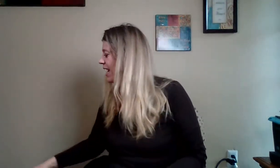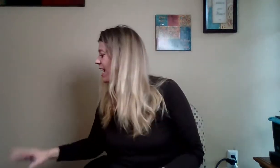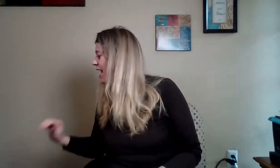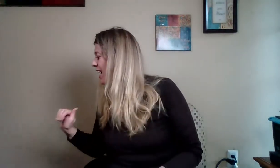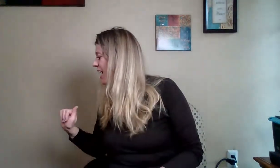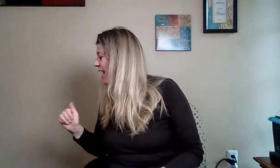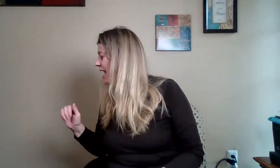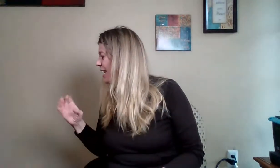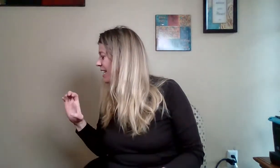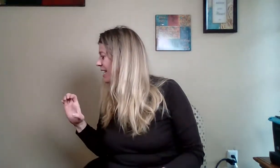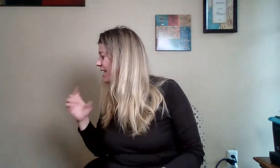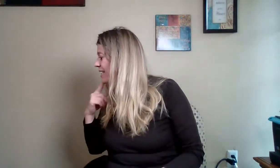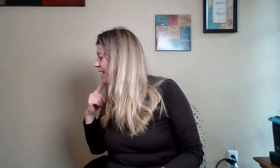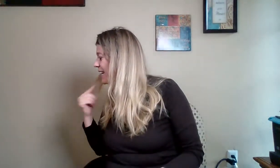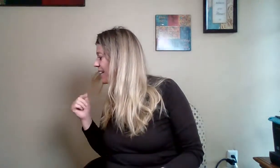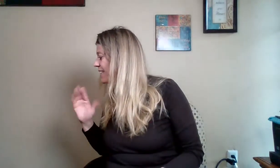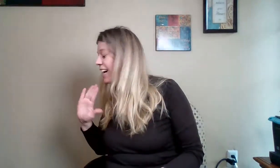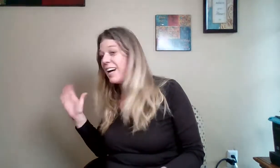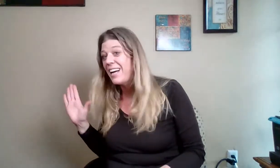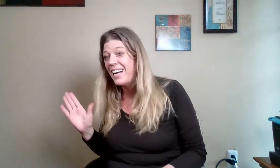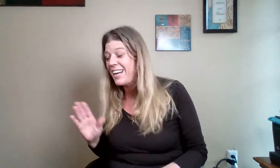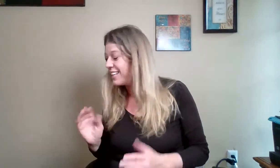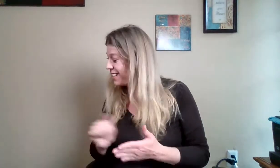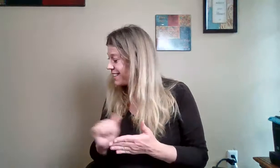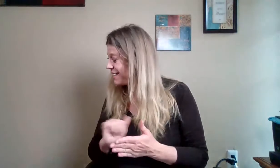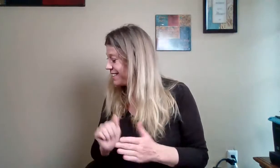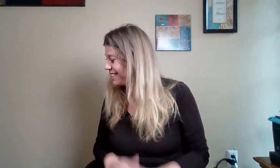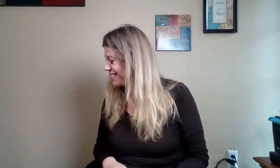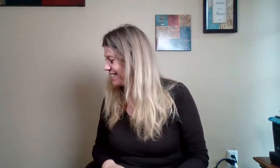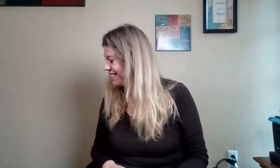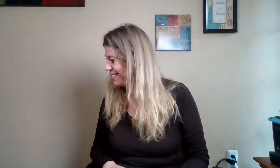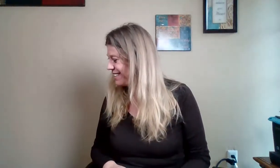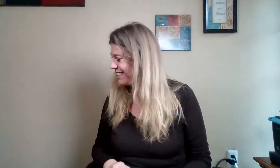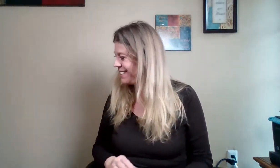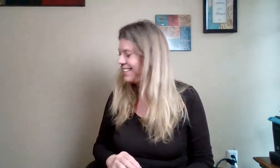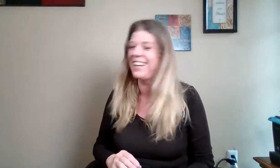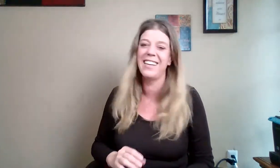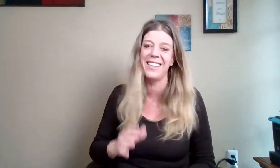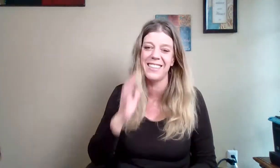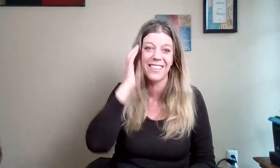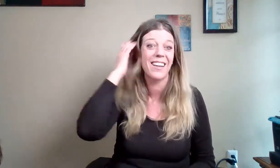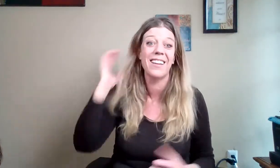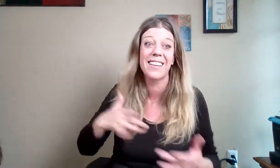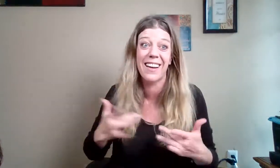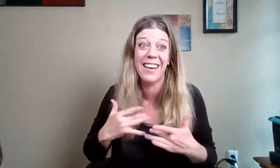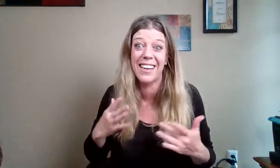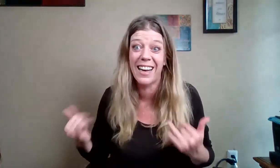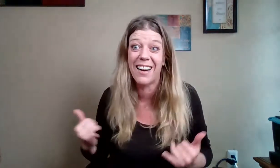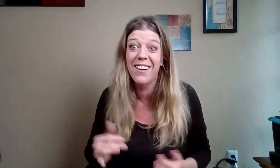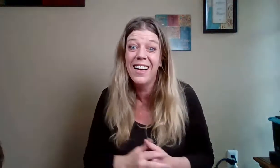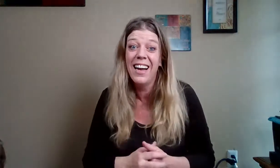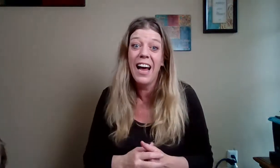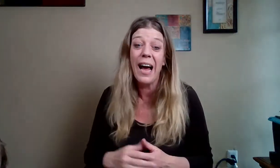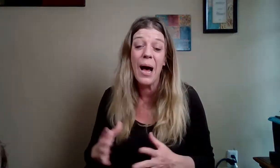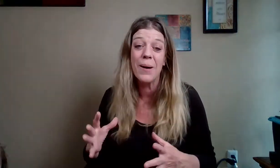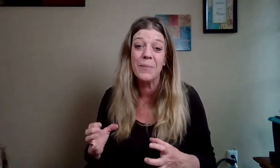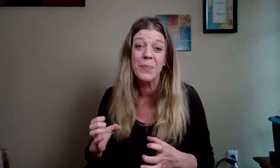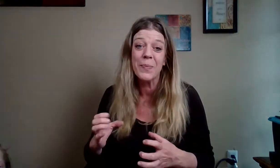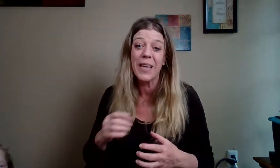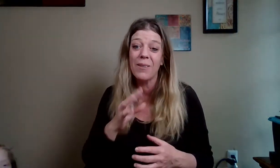Hey, Annie says, "Hi, Alexis." She's all excited now. I